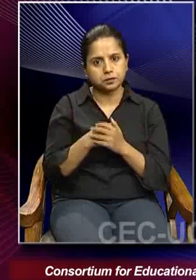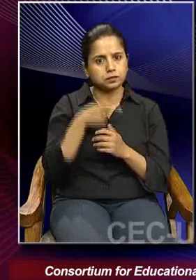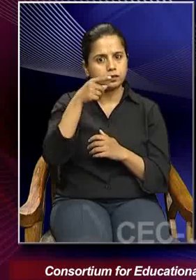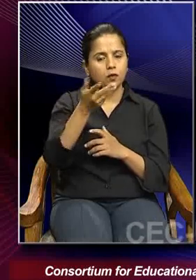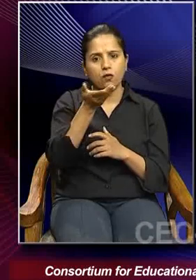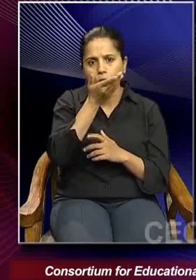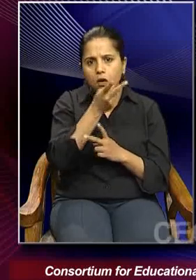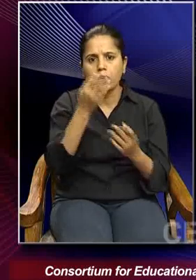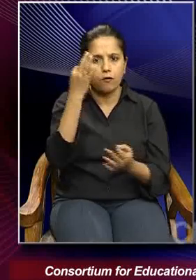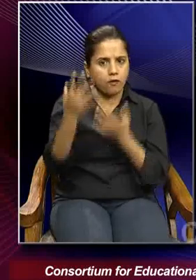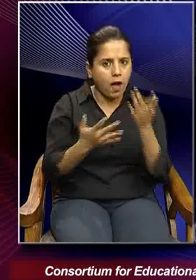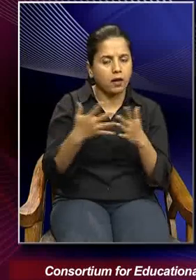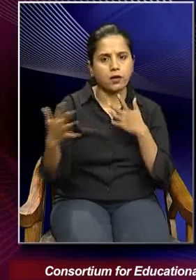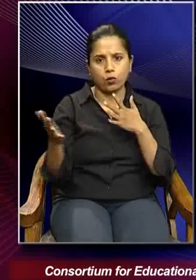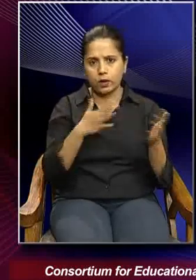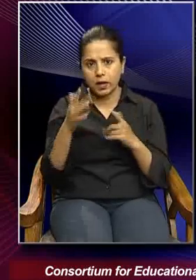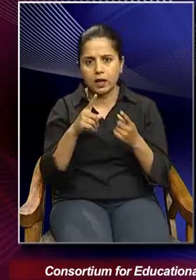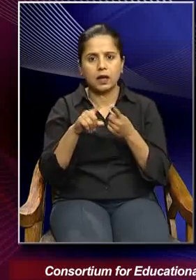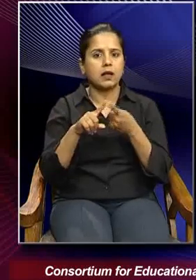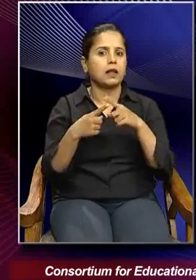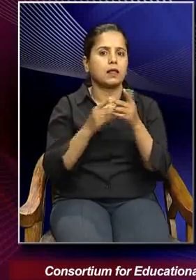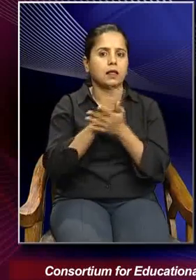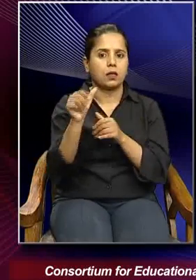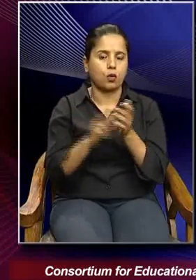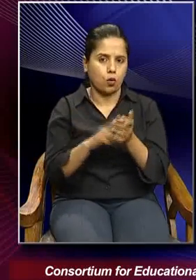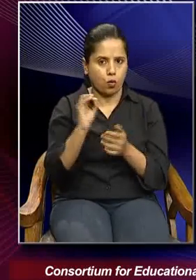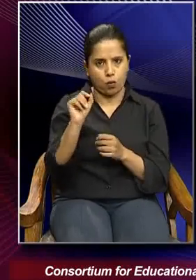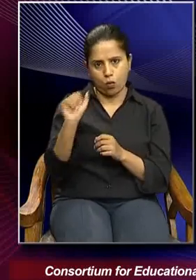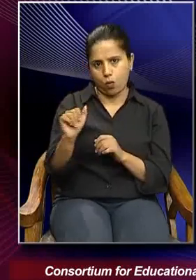water, fire, air and ether.